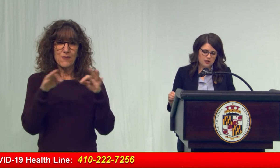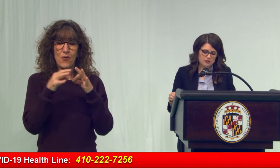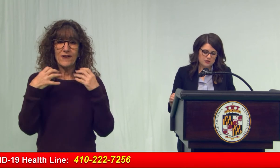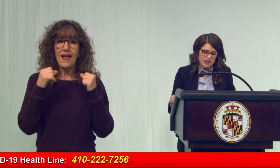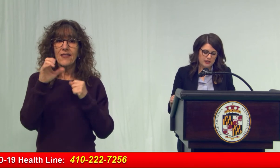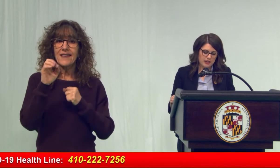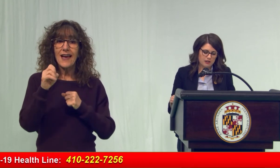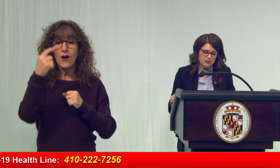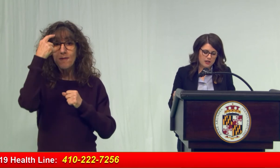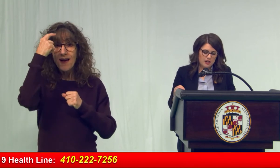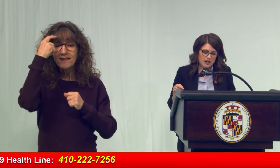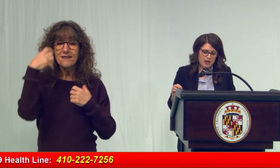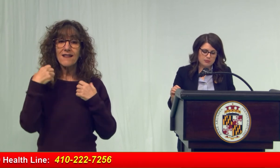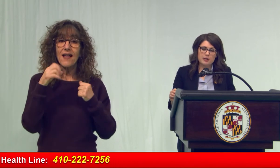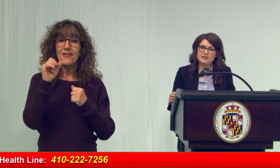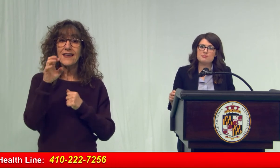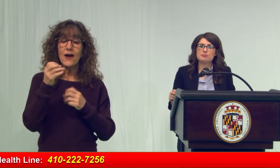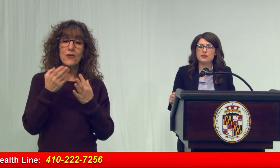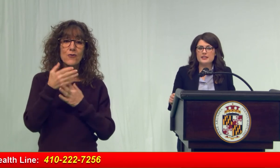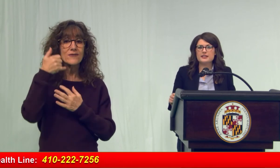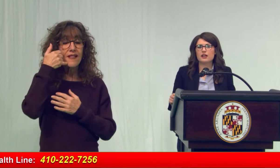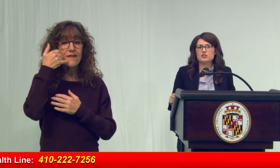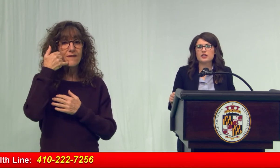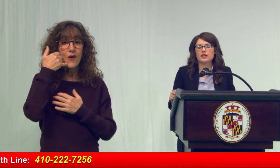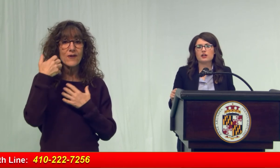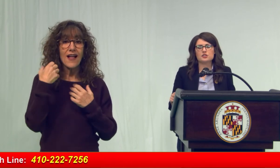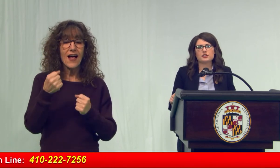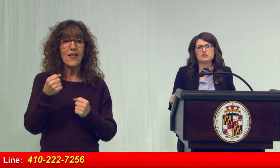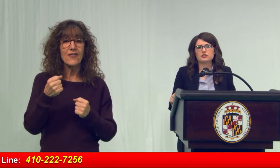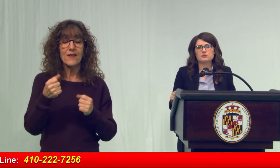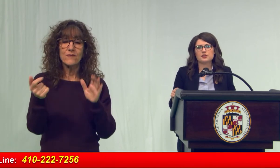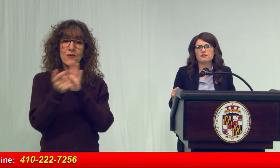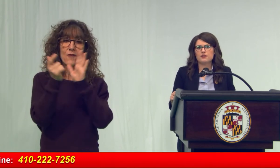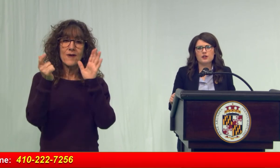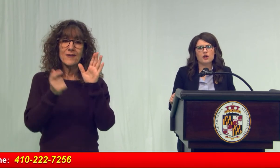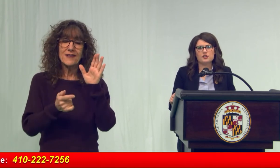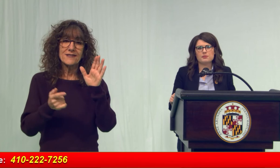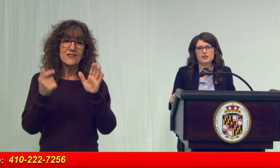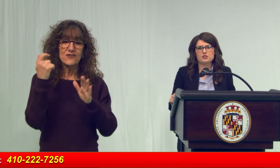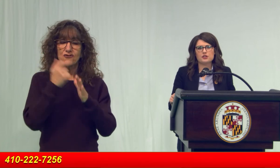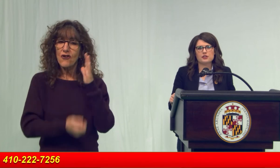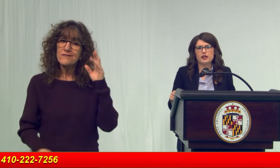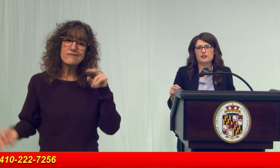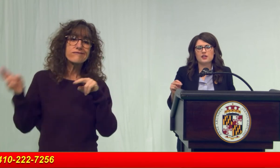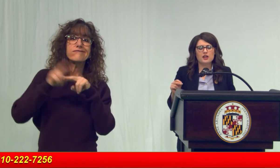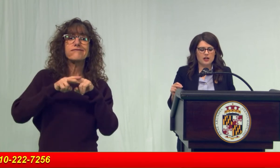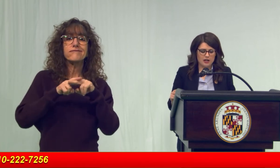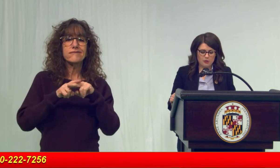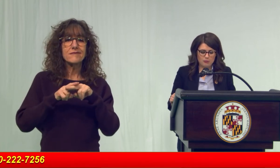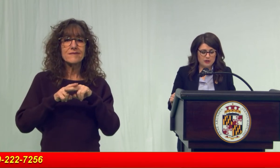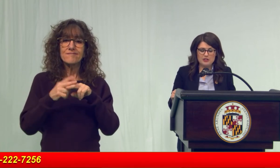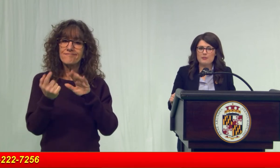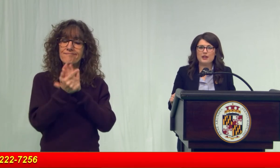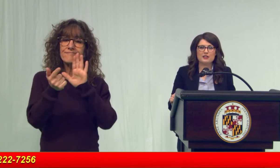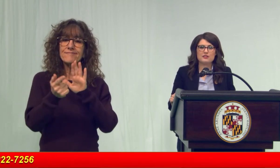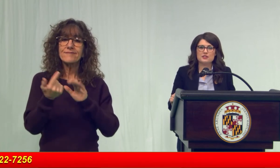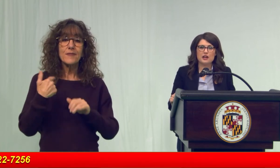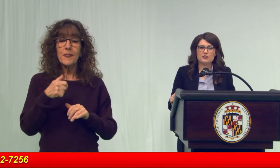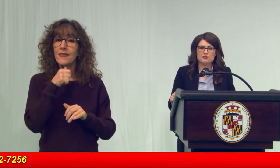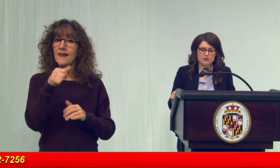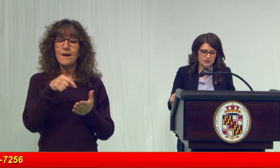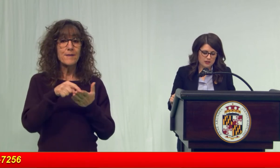health care, through telehealth. It prohibits price gouging, and our Attorney General is working very hard to make sure that we are not